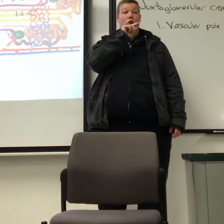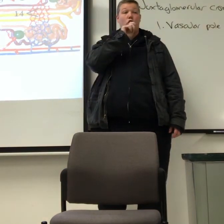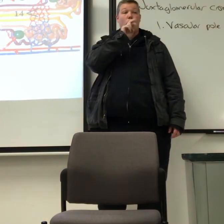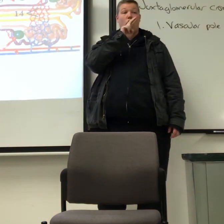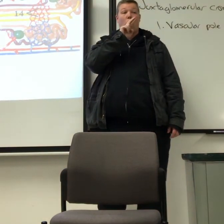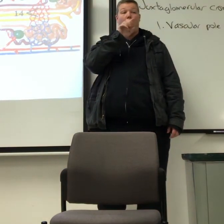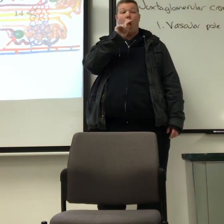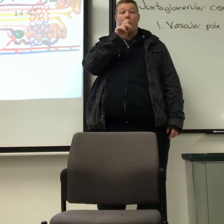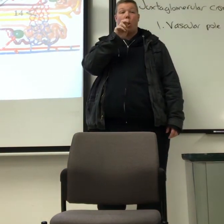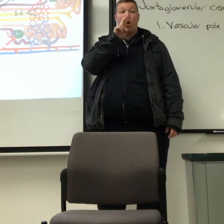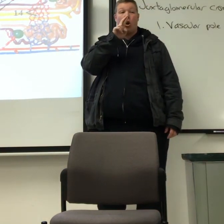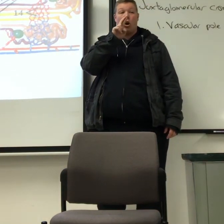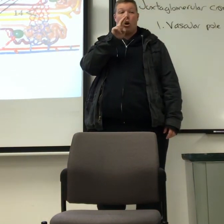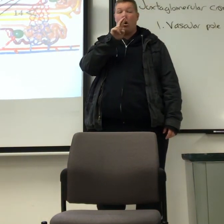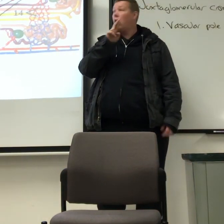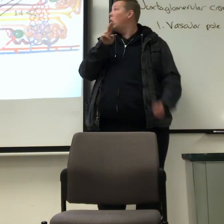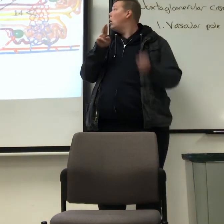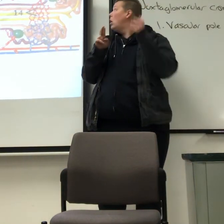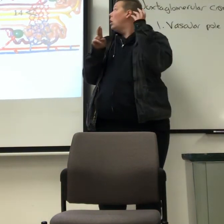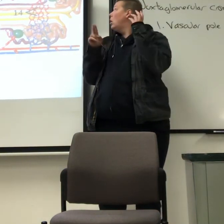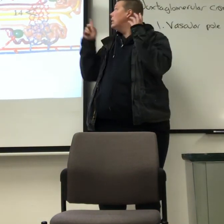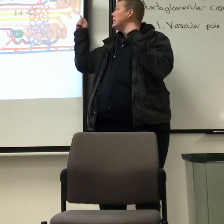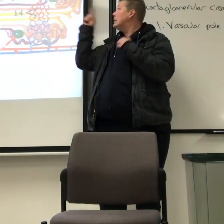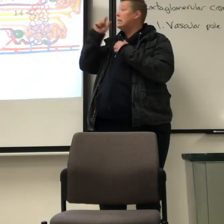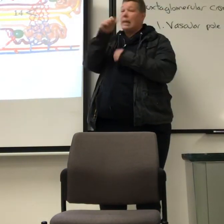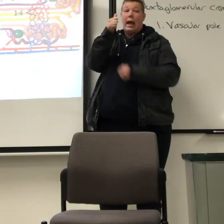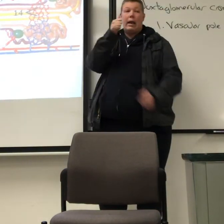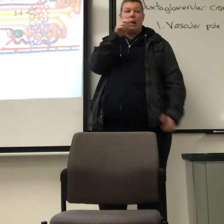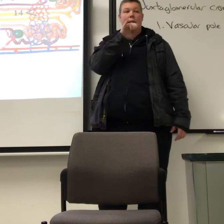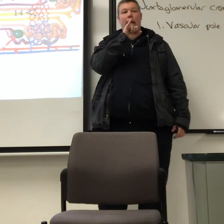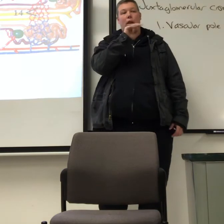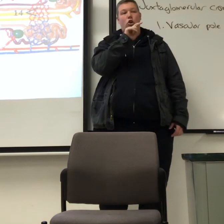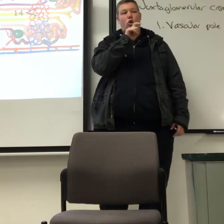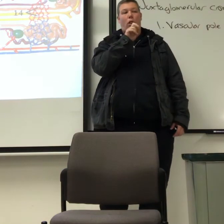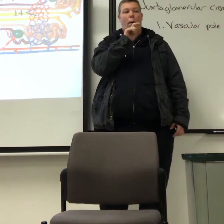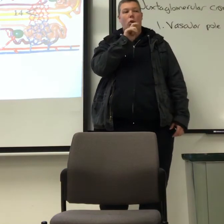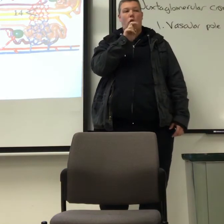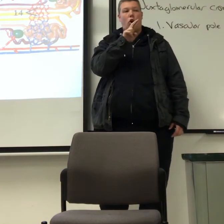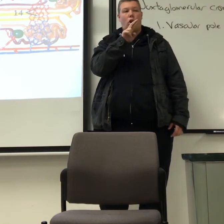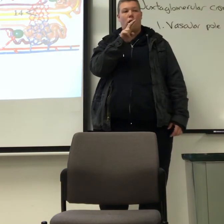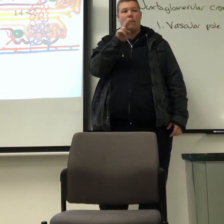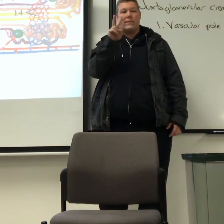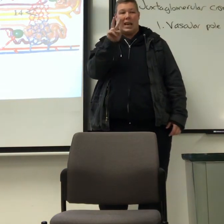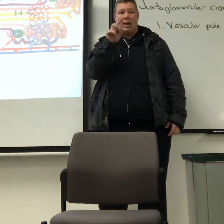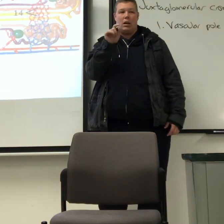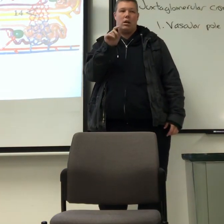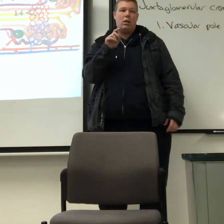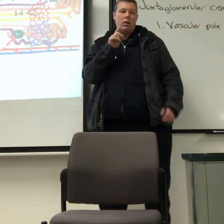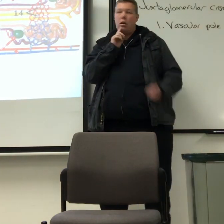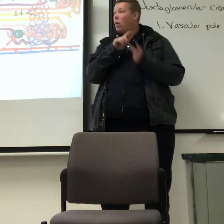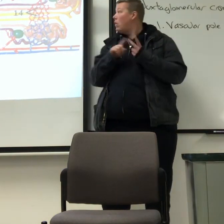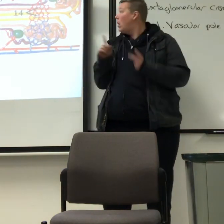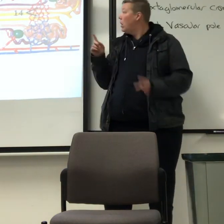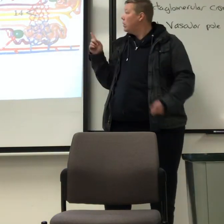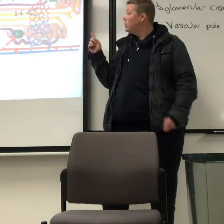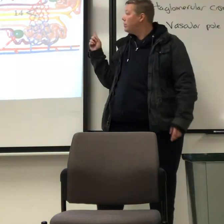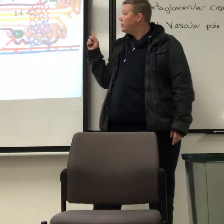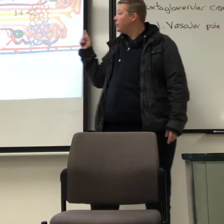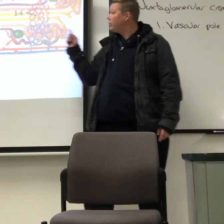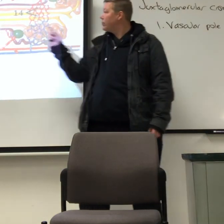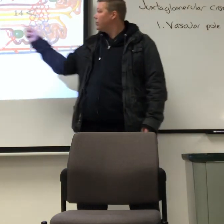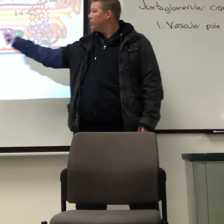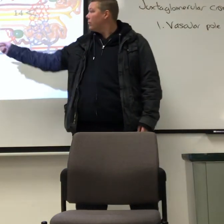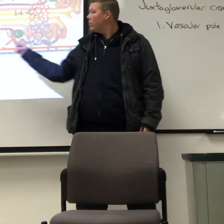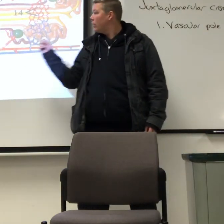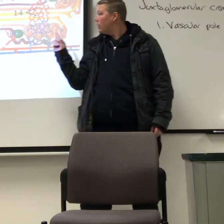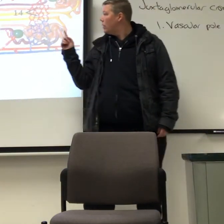interlobular artery, 10, interlobular vein, 11. Okay, that's the loop of Henle, but what I did was, I'm